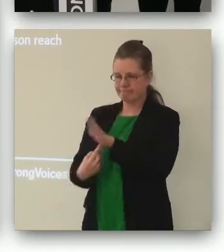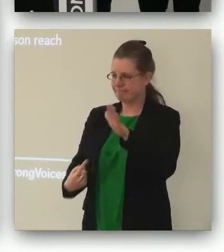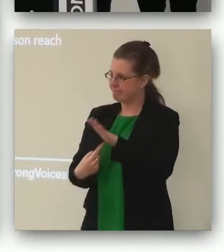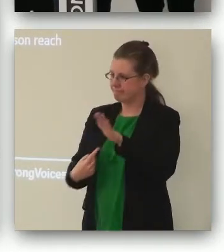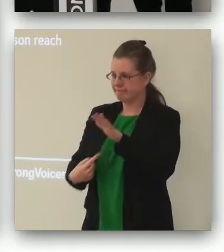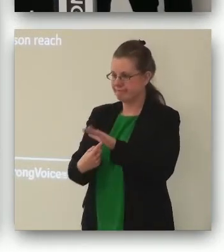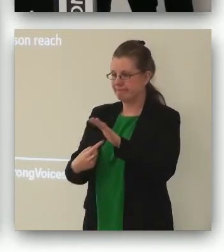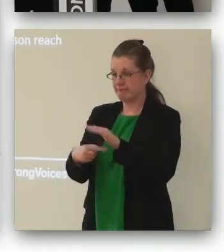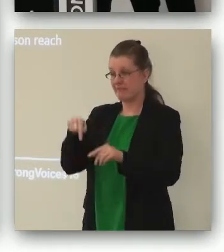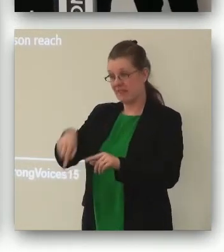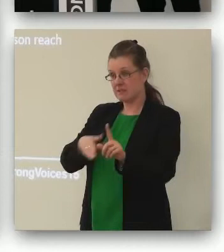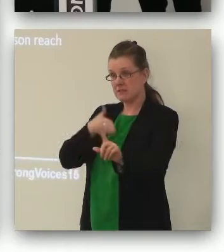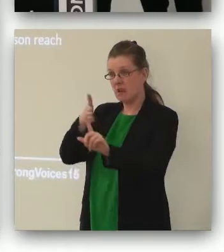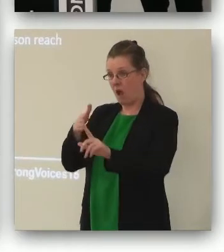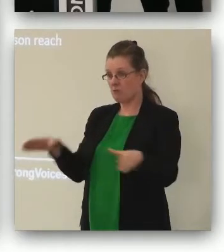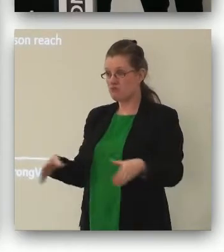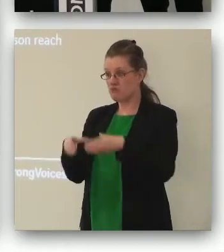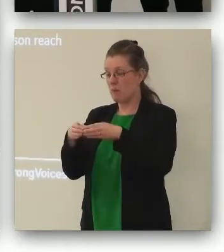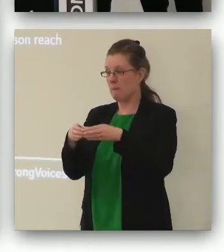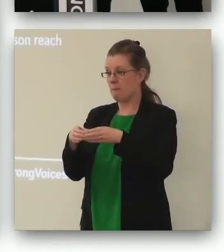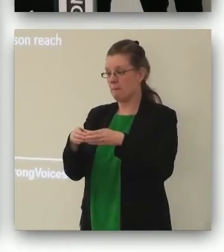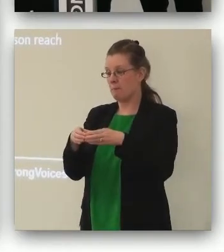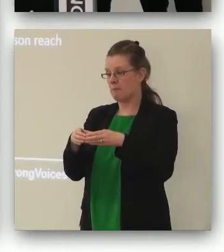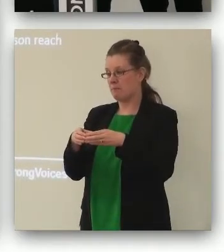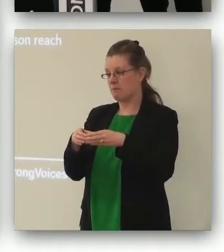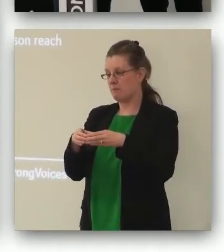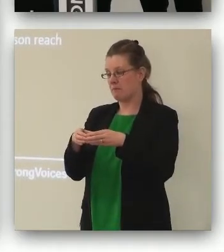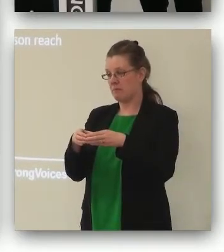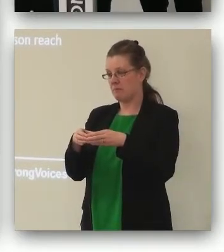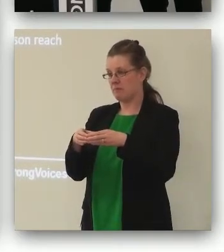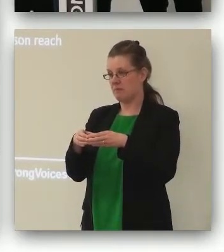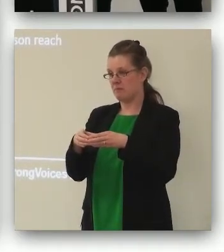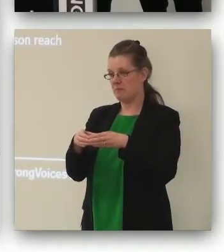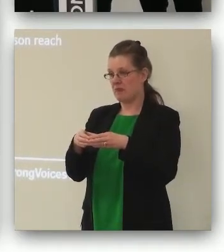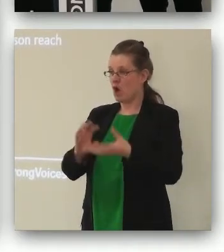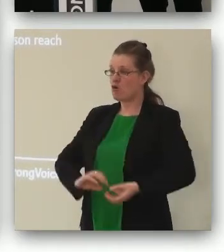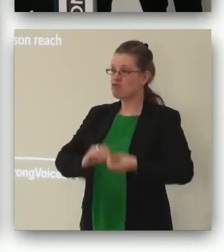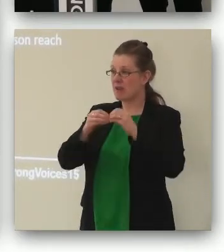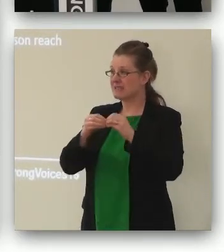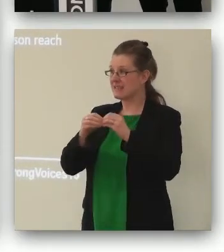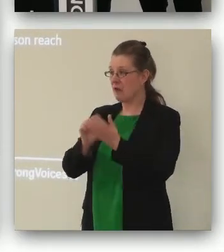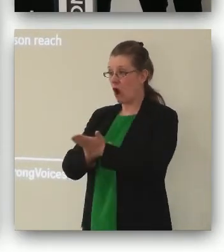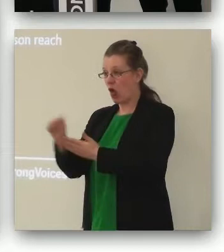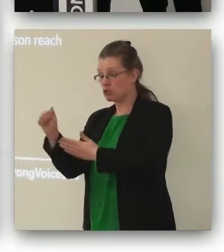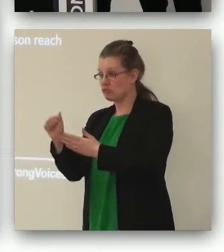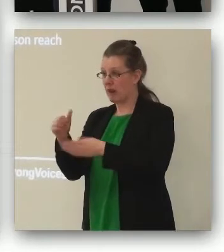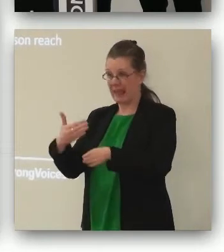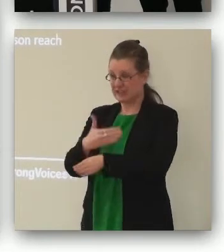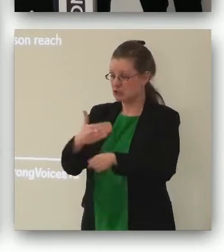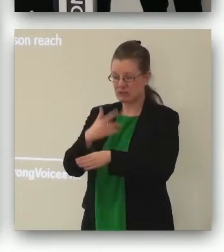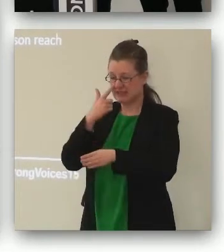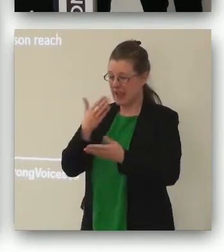this particular target group, and also the fact that creative and cultural industries can offer a wide range